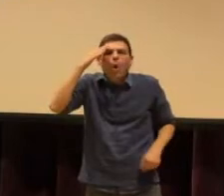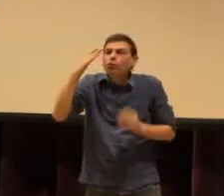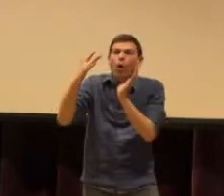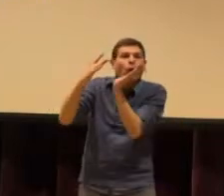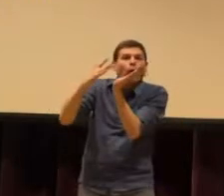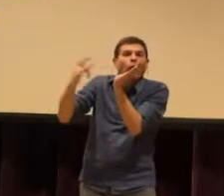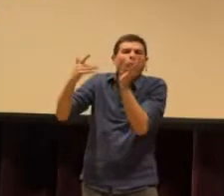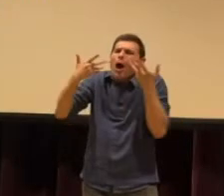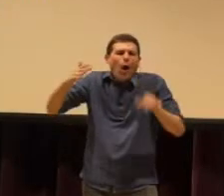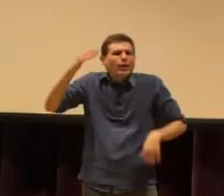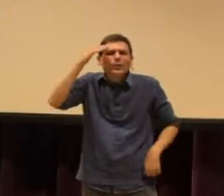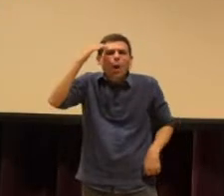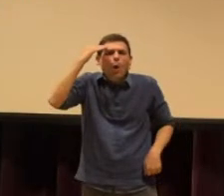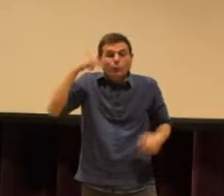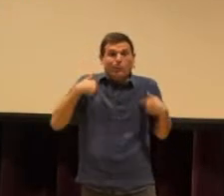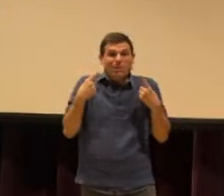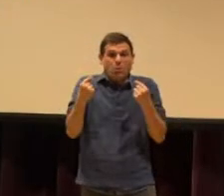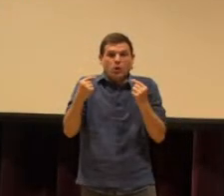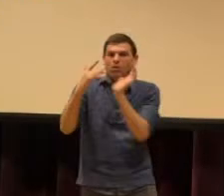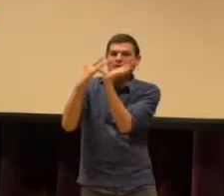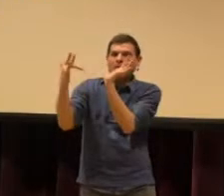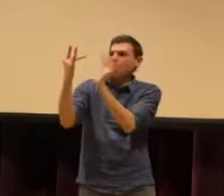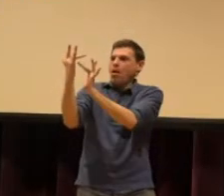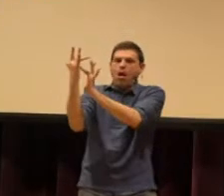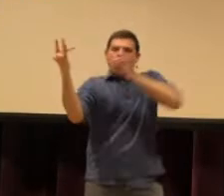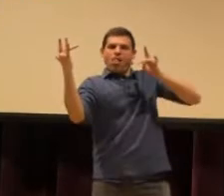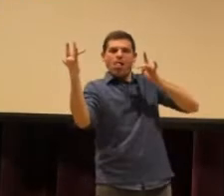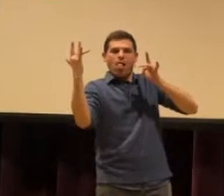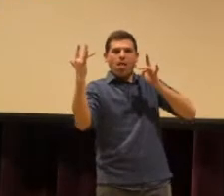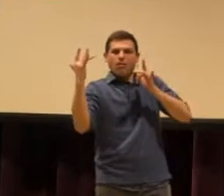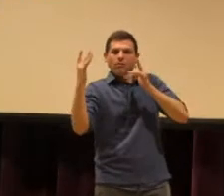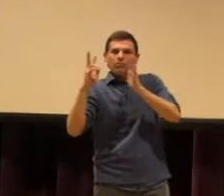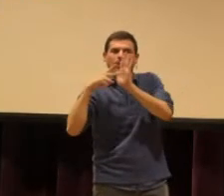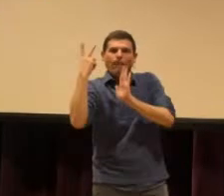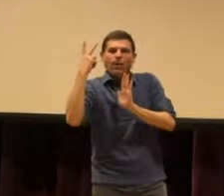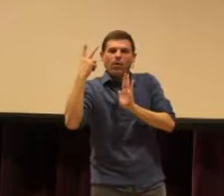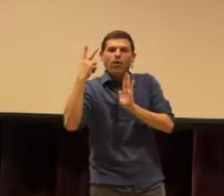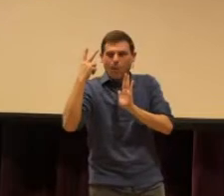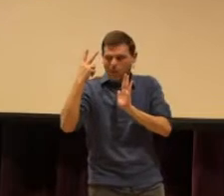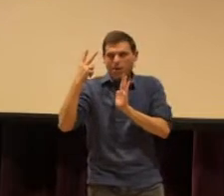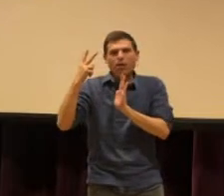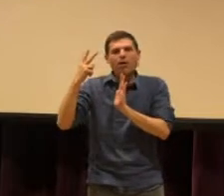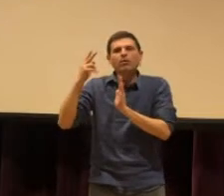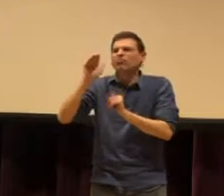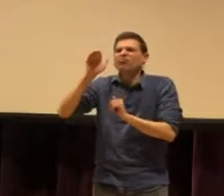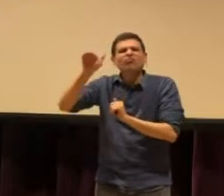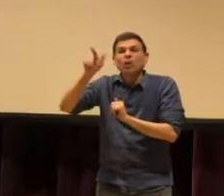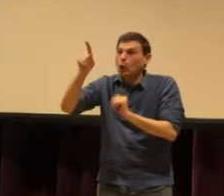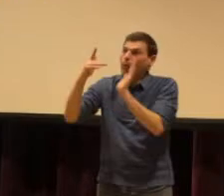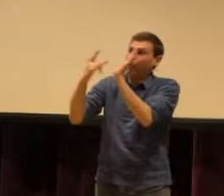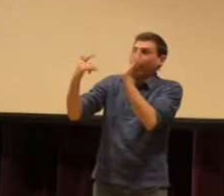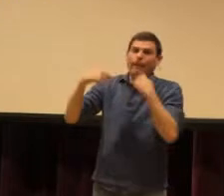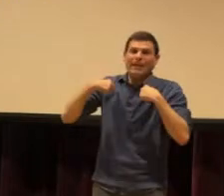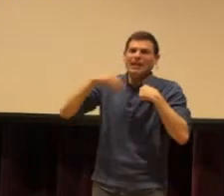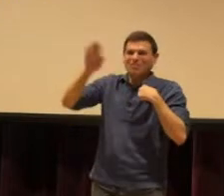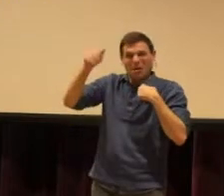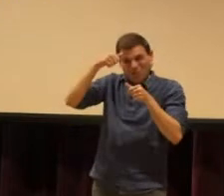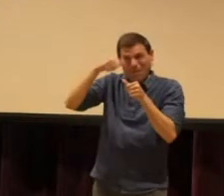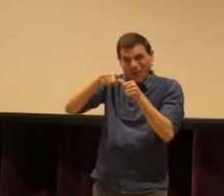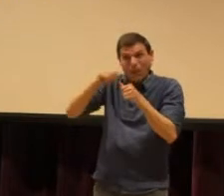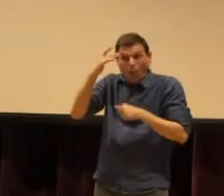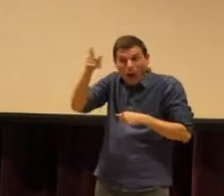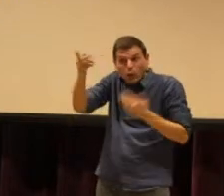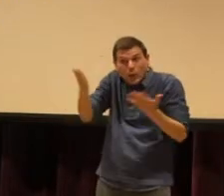well communicate in ways that remind them of why we're there, where